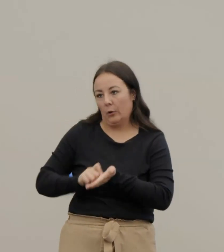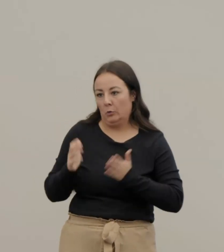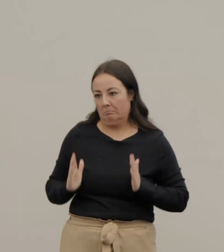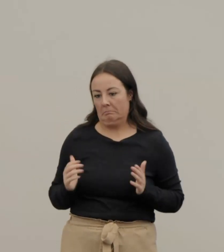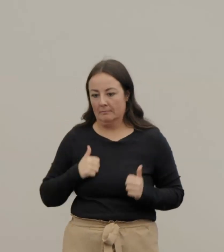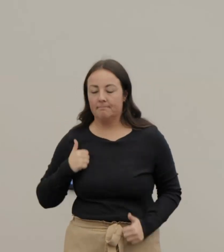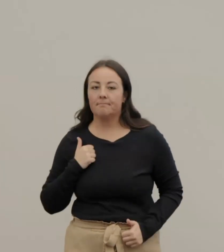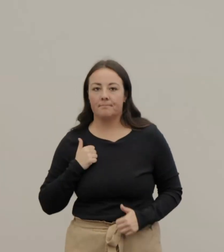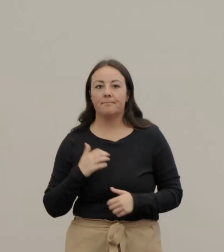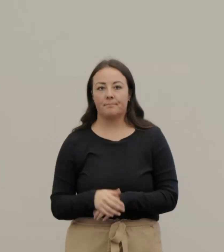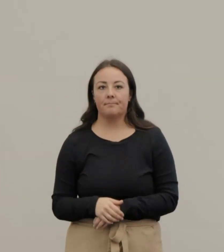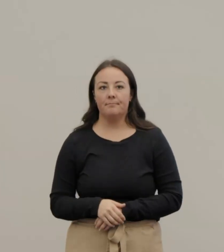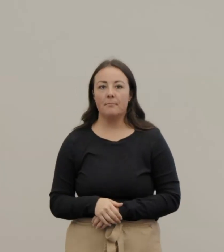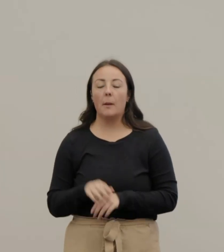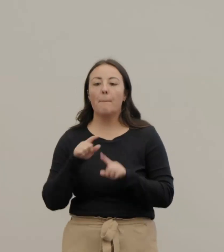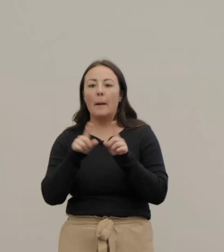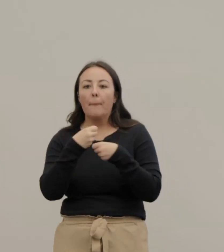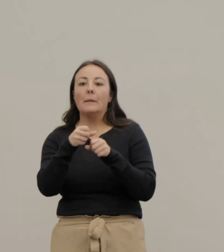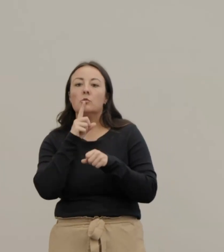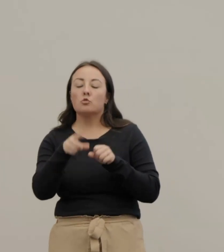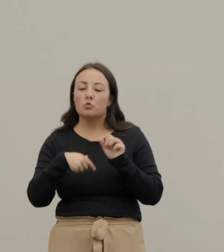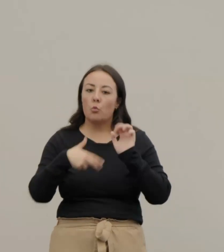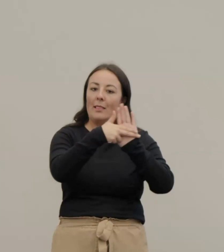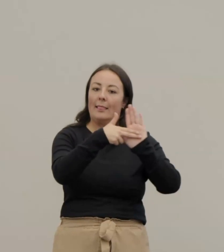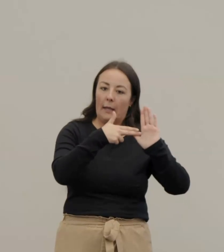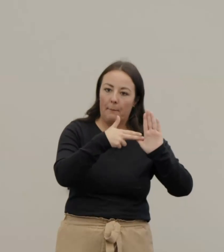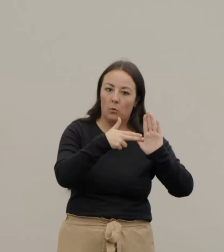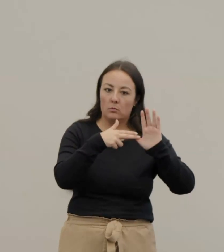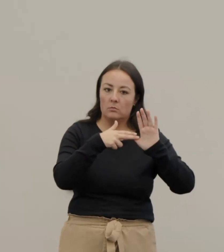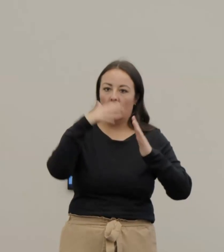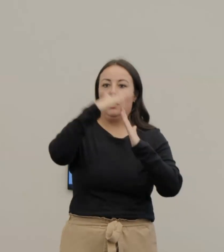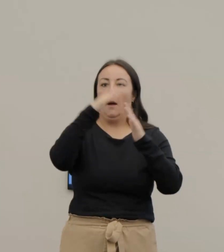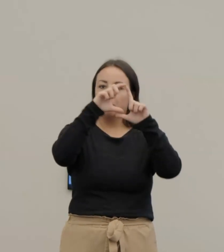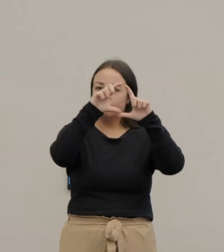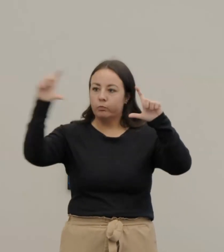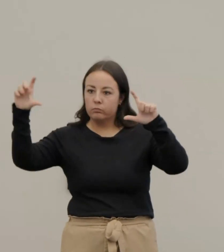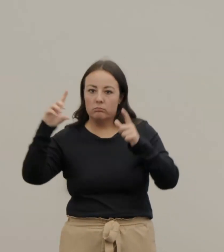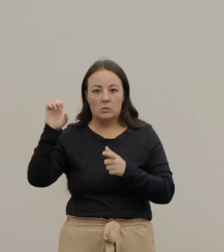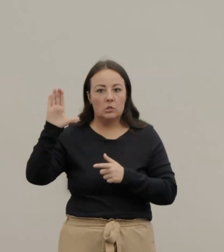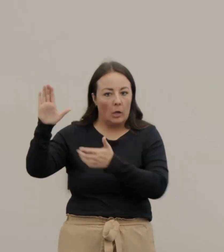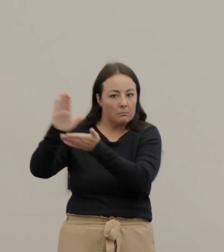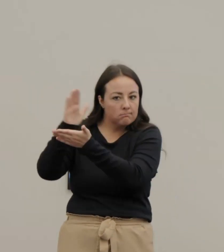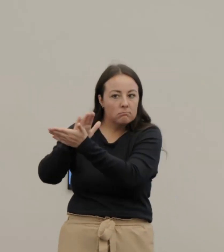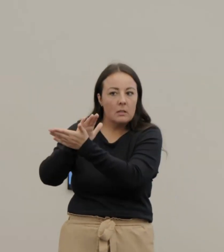But label that, put that banner at the top of the document, right? So have your web